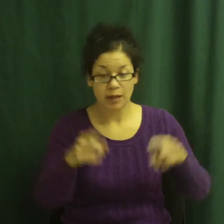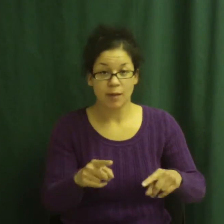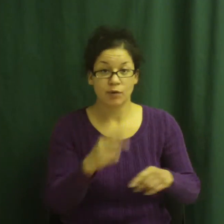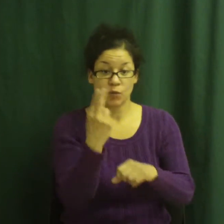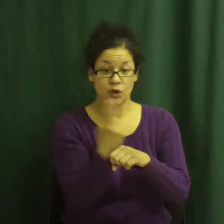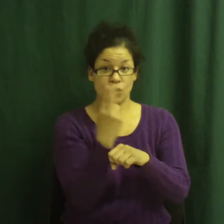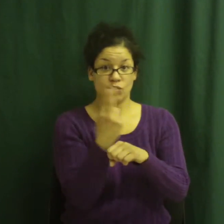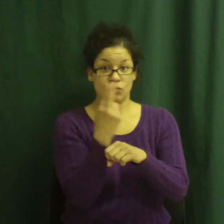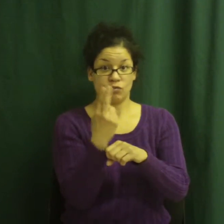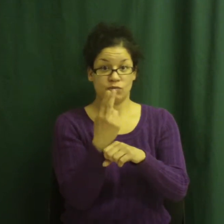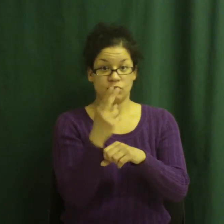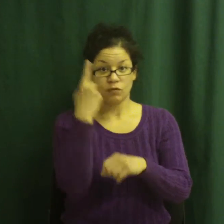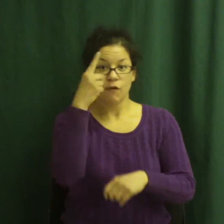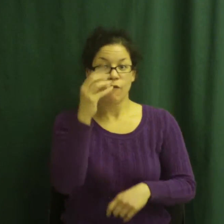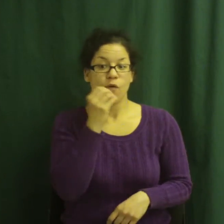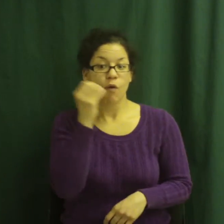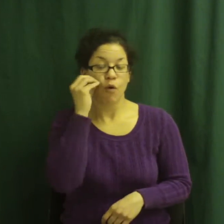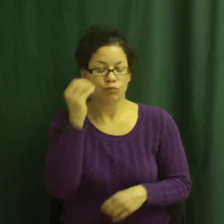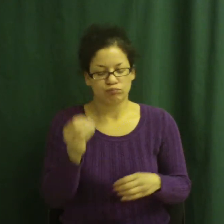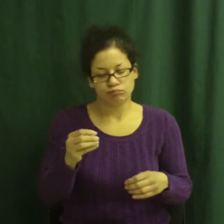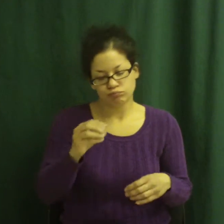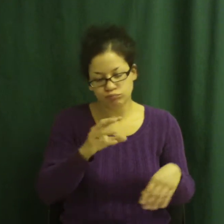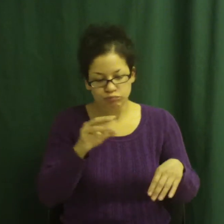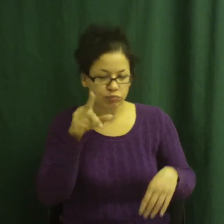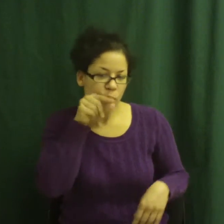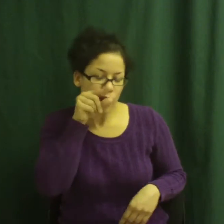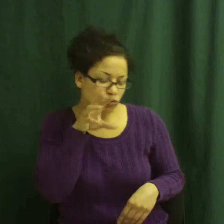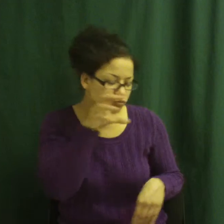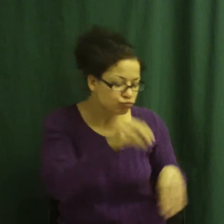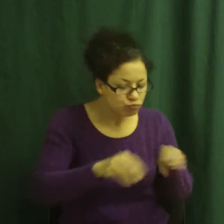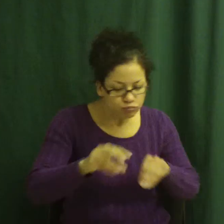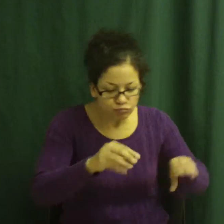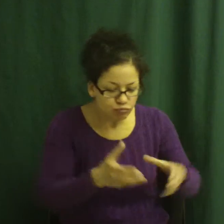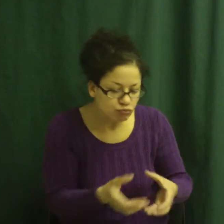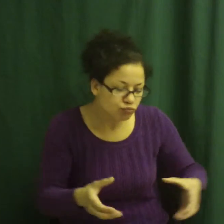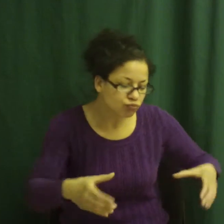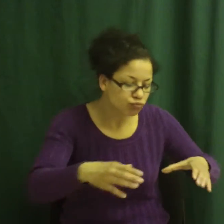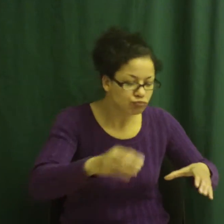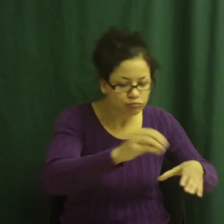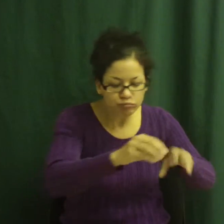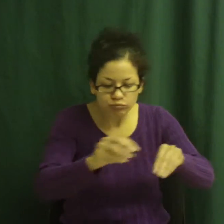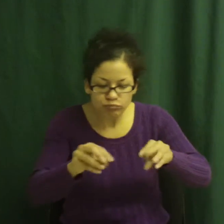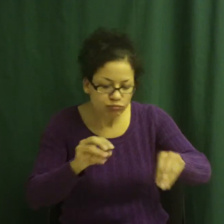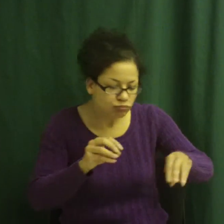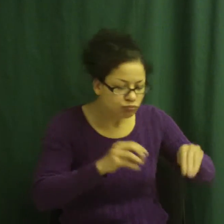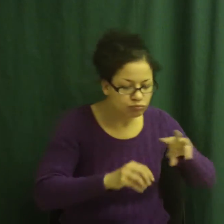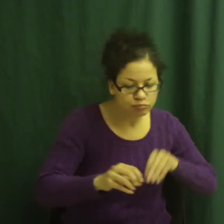in a crust was made the same way and looked like the pie's nest.